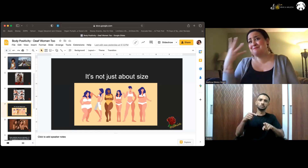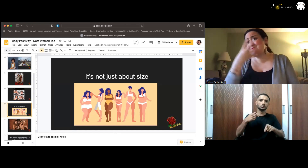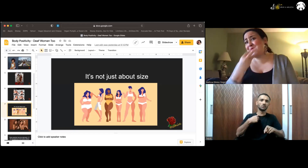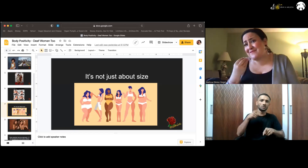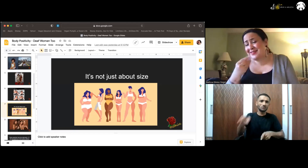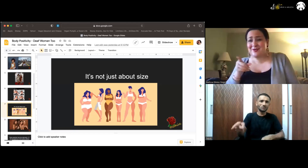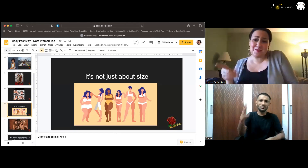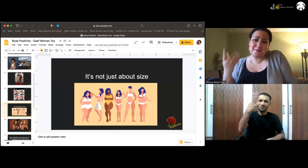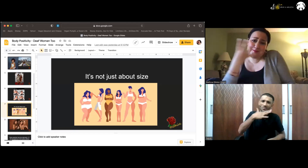Mm.